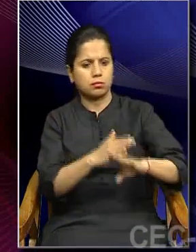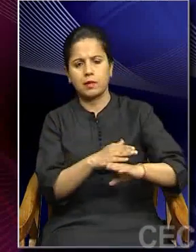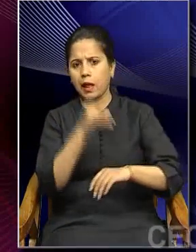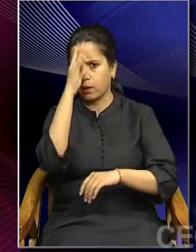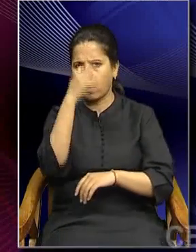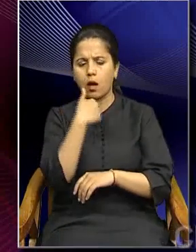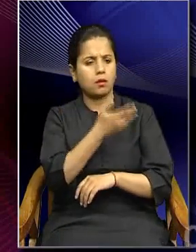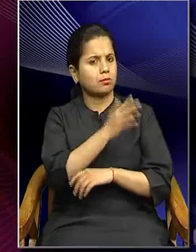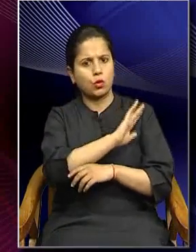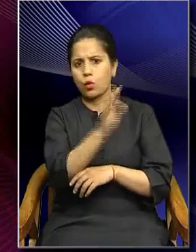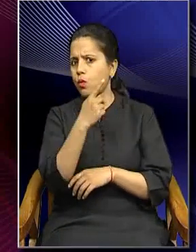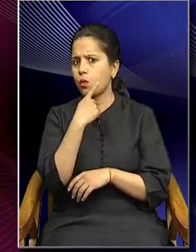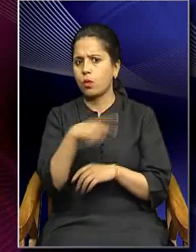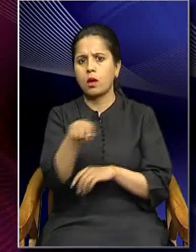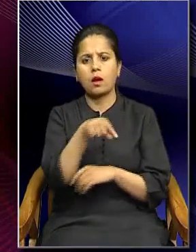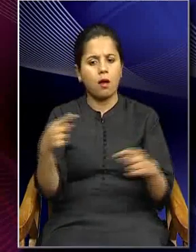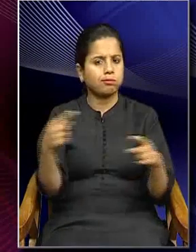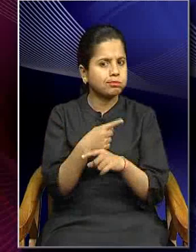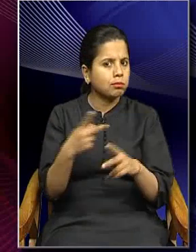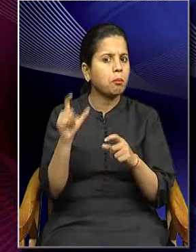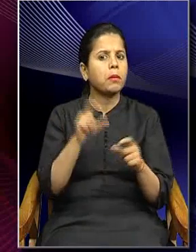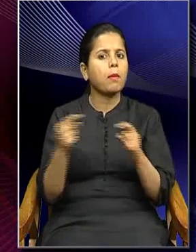theories against the counterclaims.